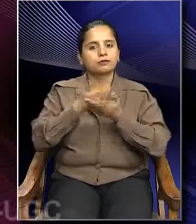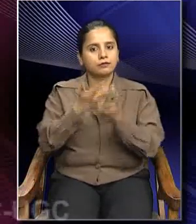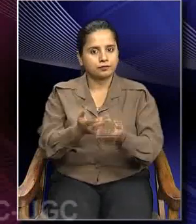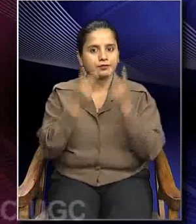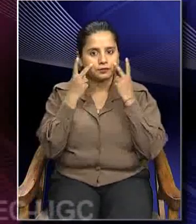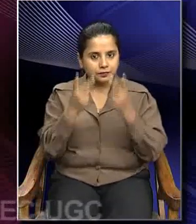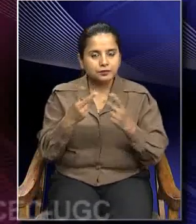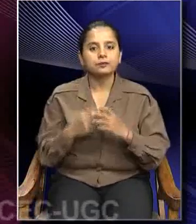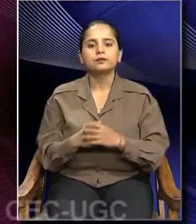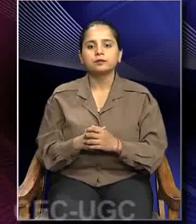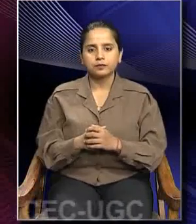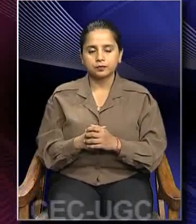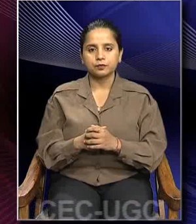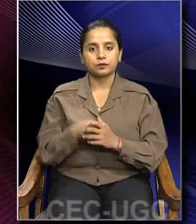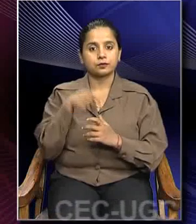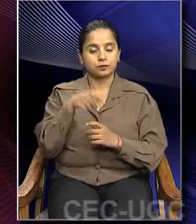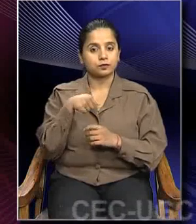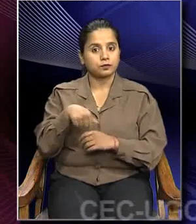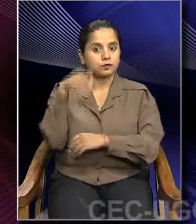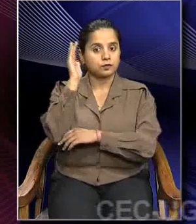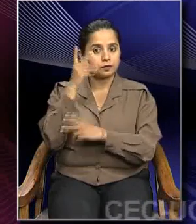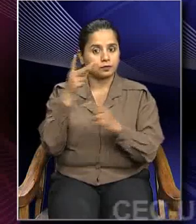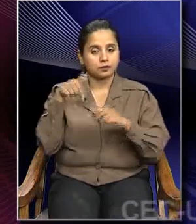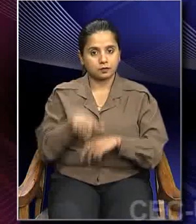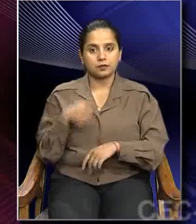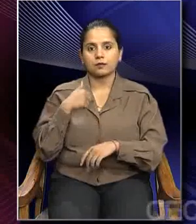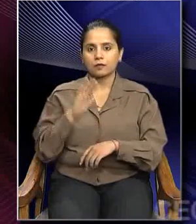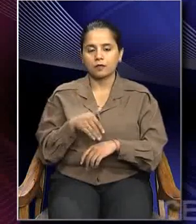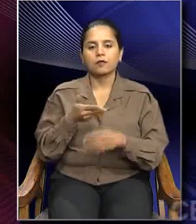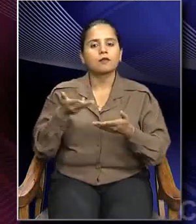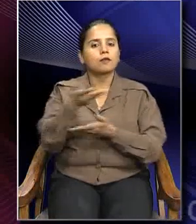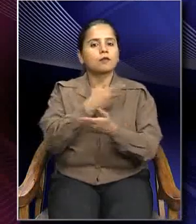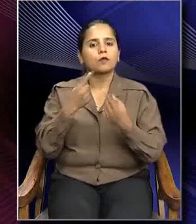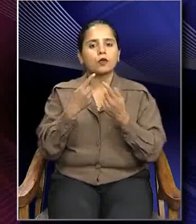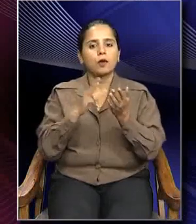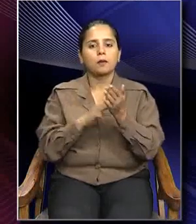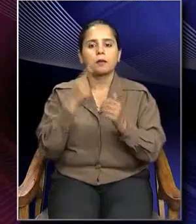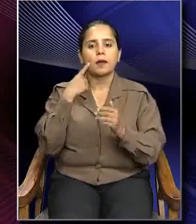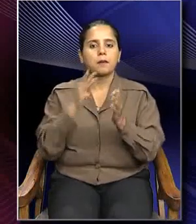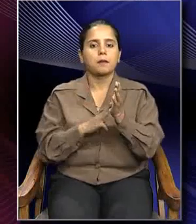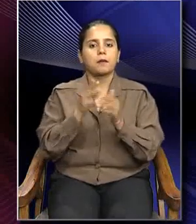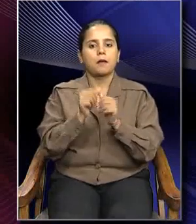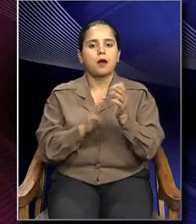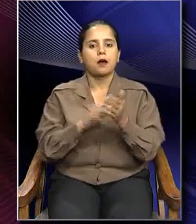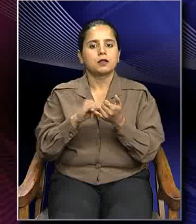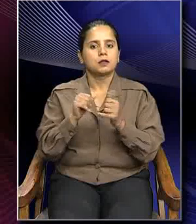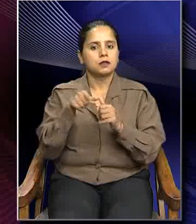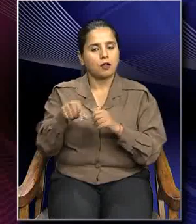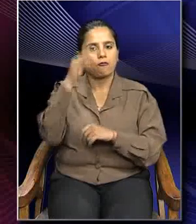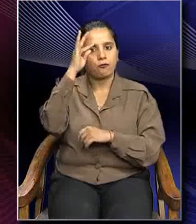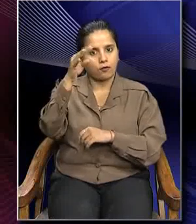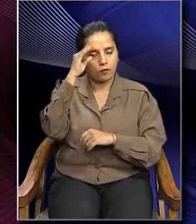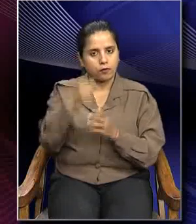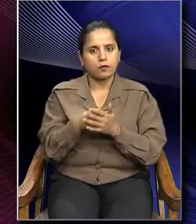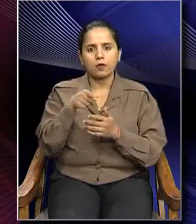expressions. And in this series, today we will be discussing Mīmāṃsa Philosophy, which basically is